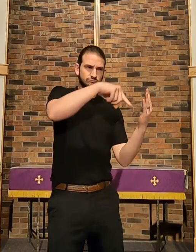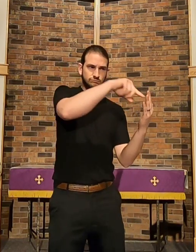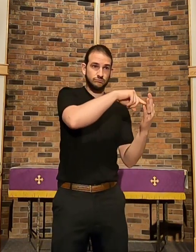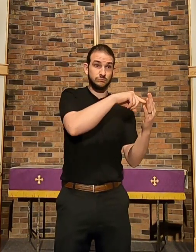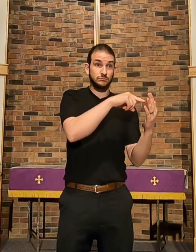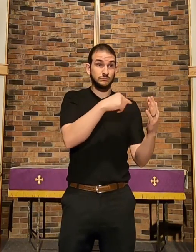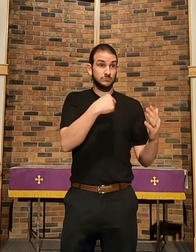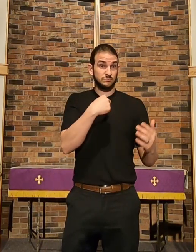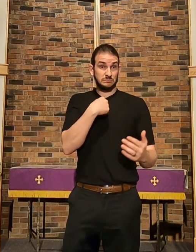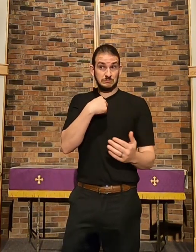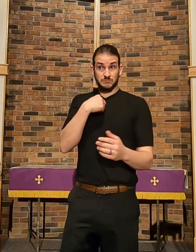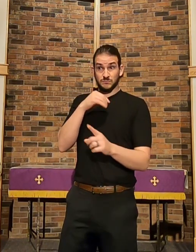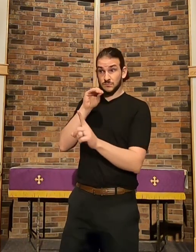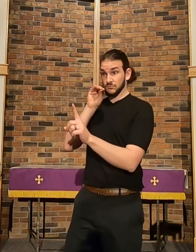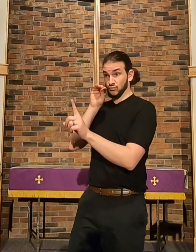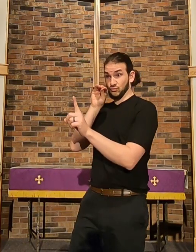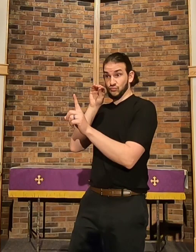Judas had told them ahead of time,